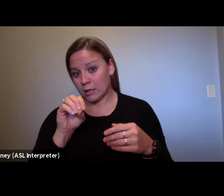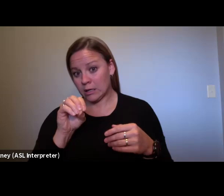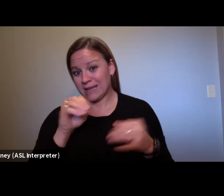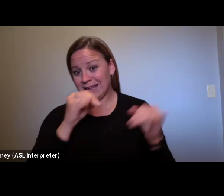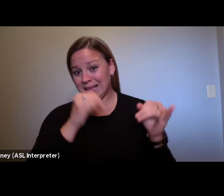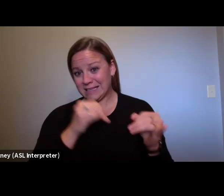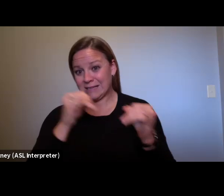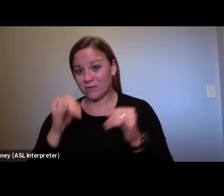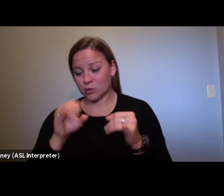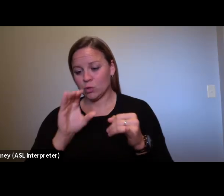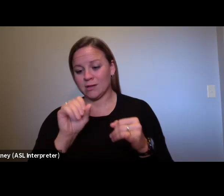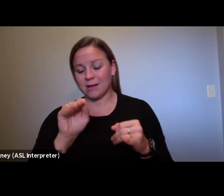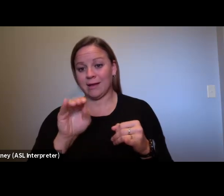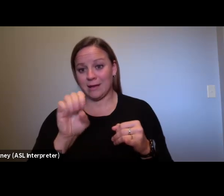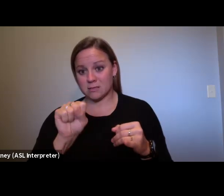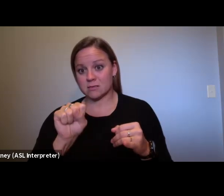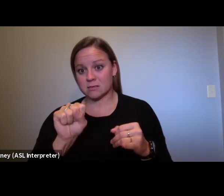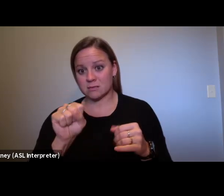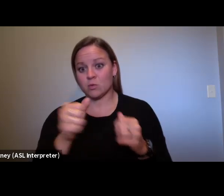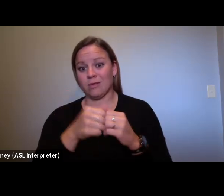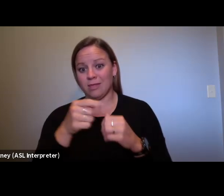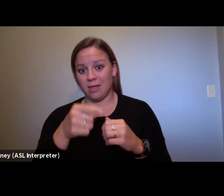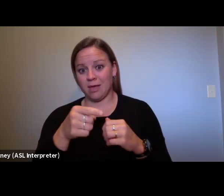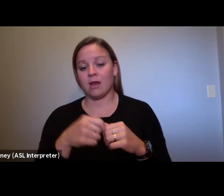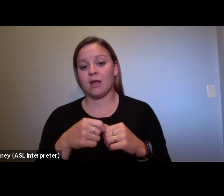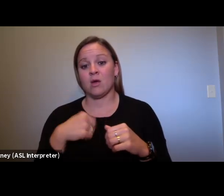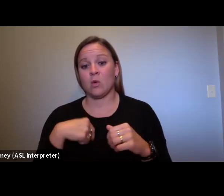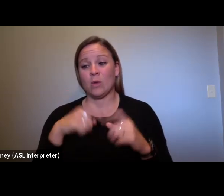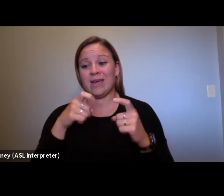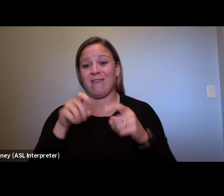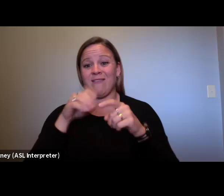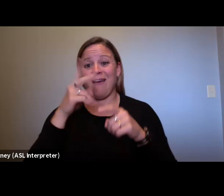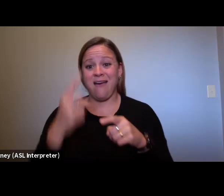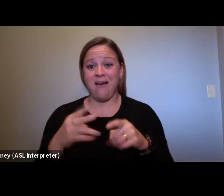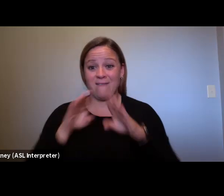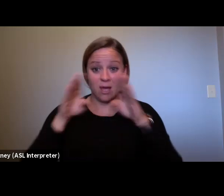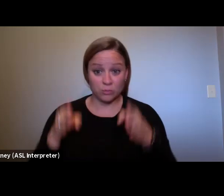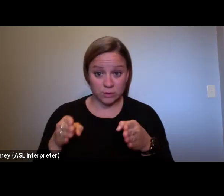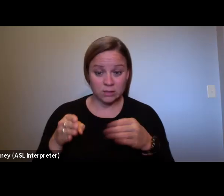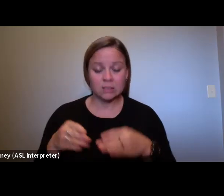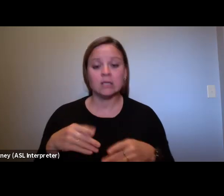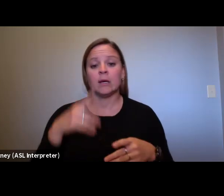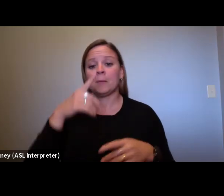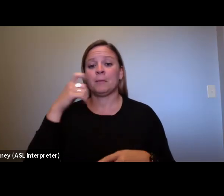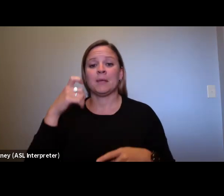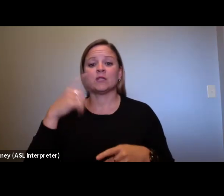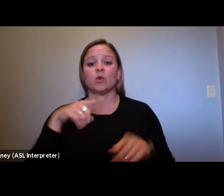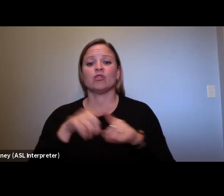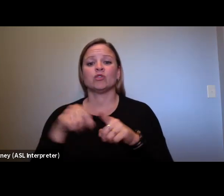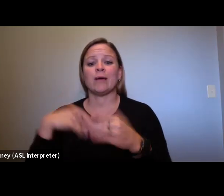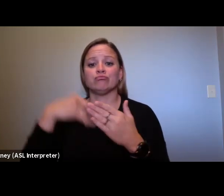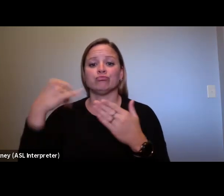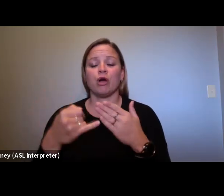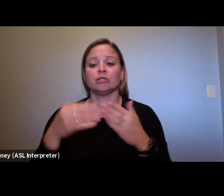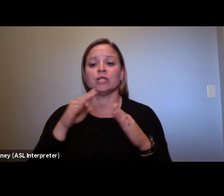individual cases that we had in there. We housed half of them, which is really good. Because we also had the Project Home